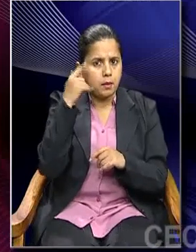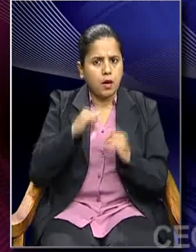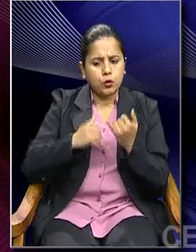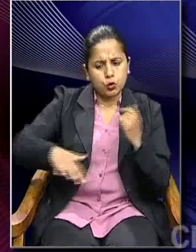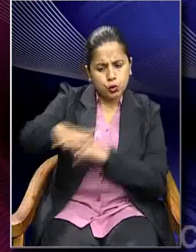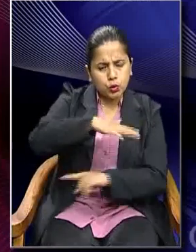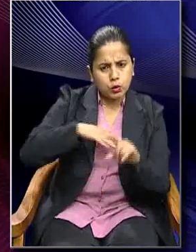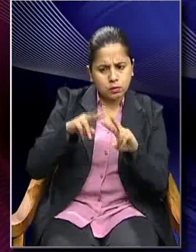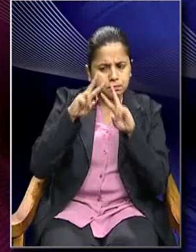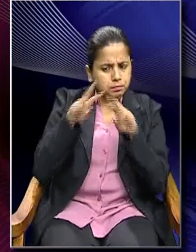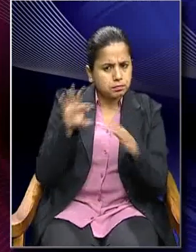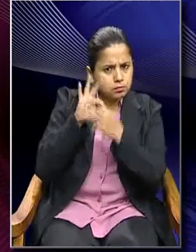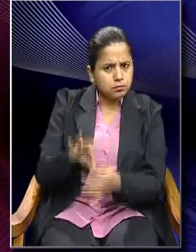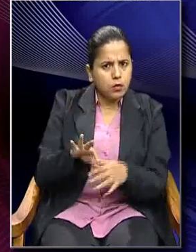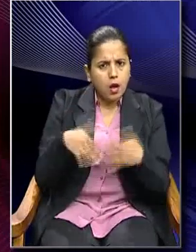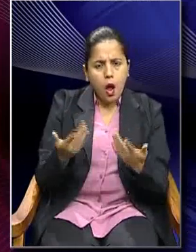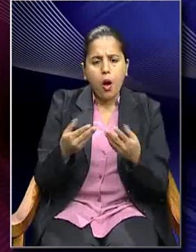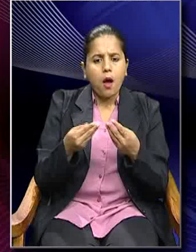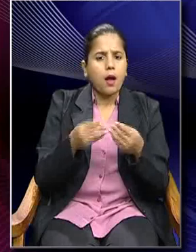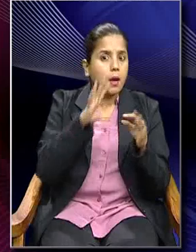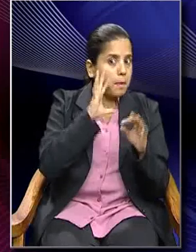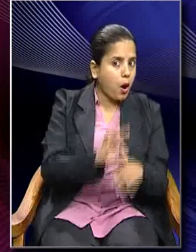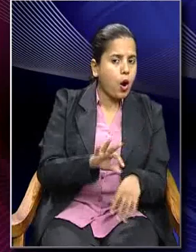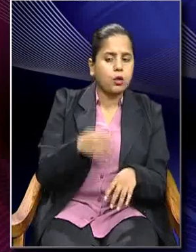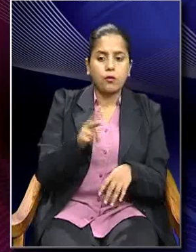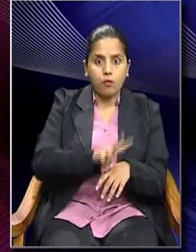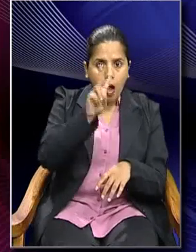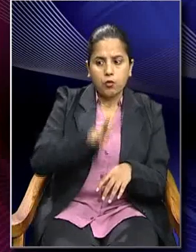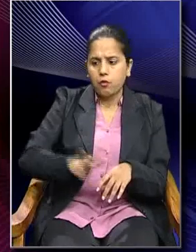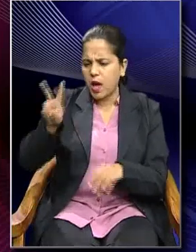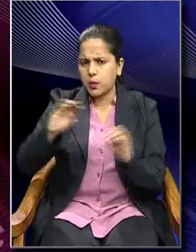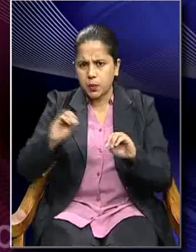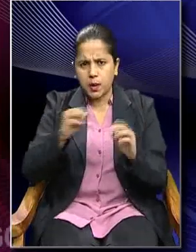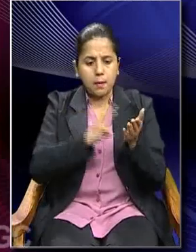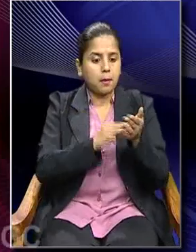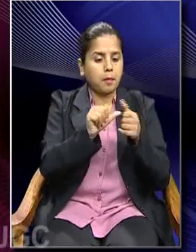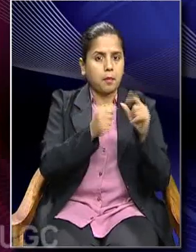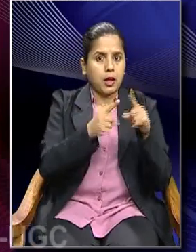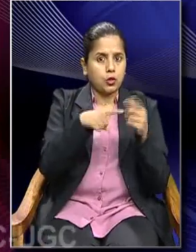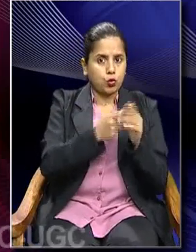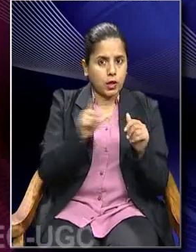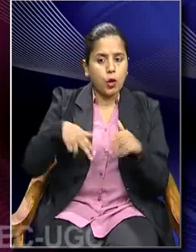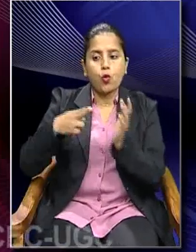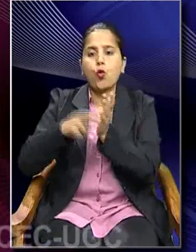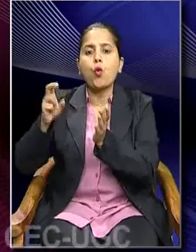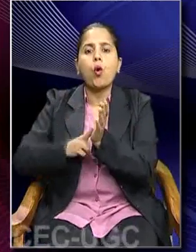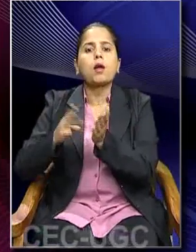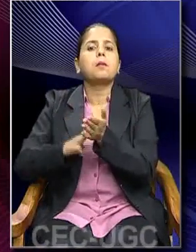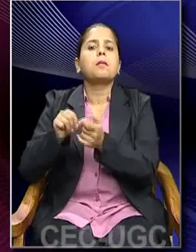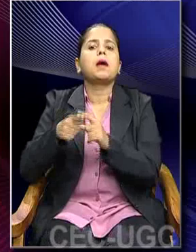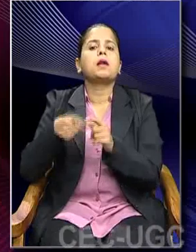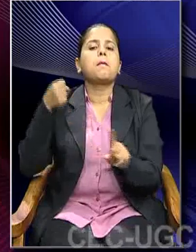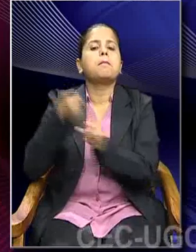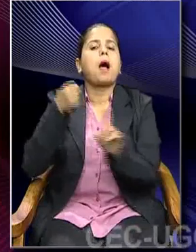how non-material and material culture impact the relation between individual in a